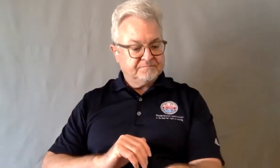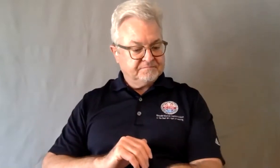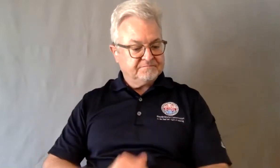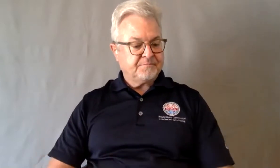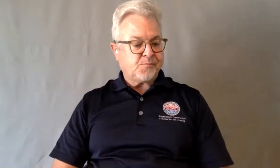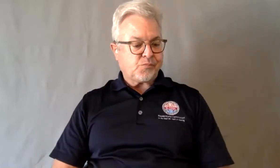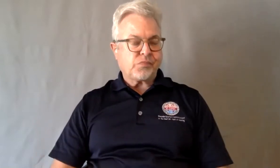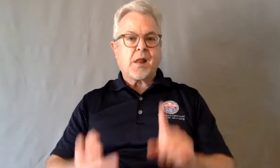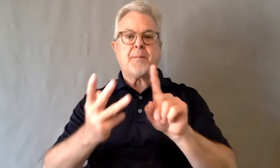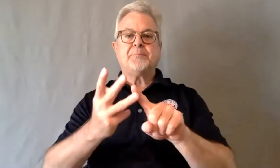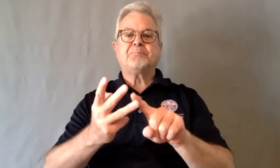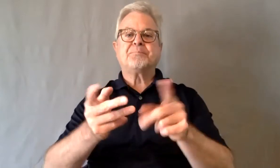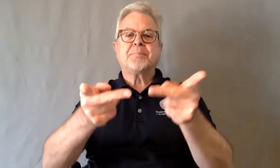capacity.